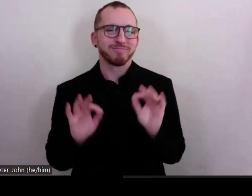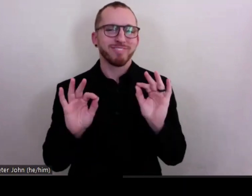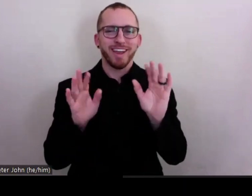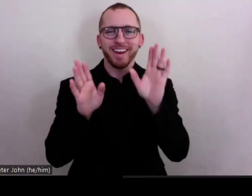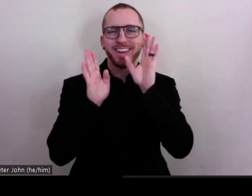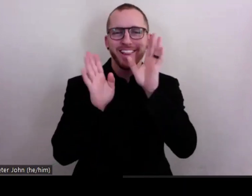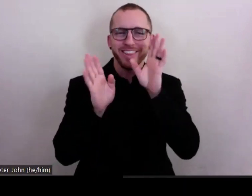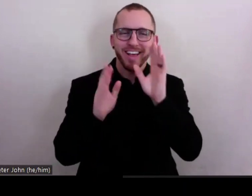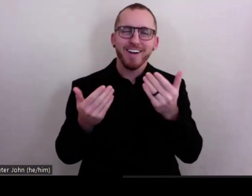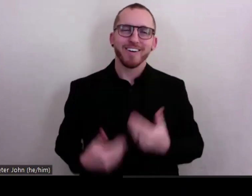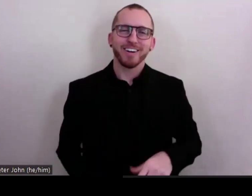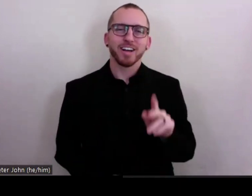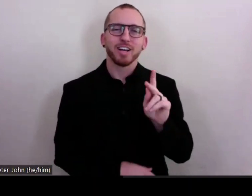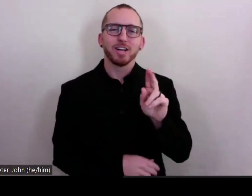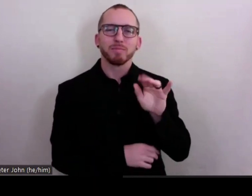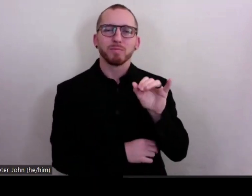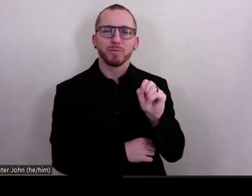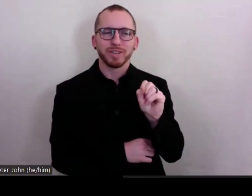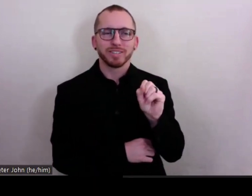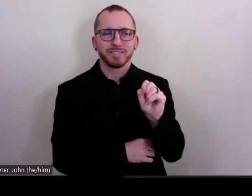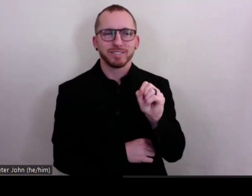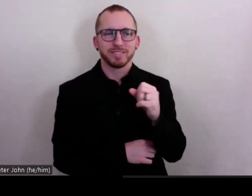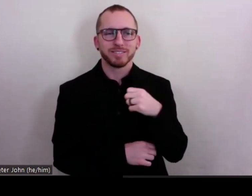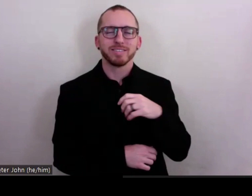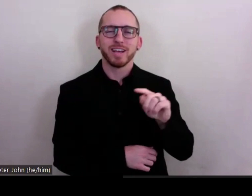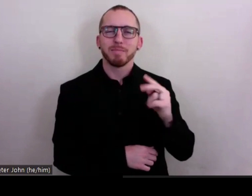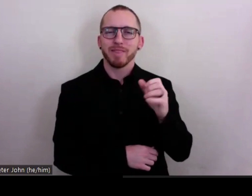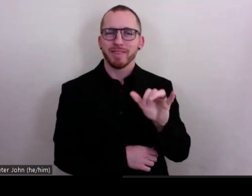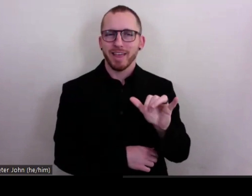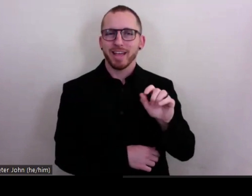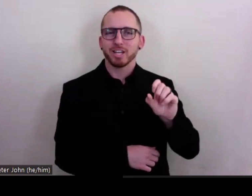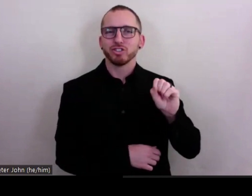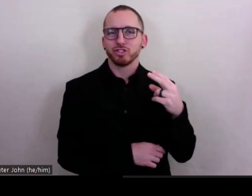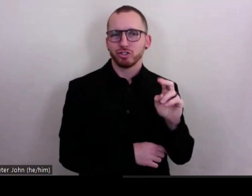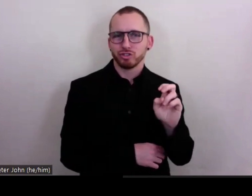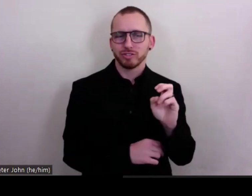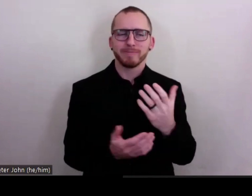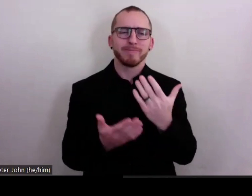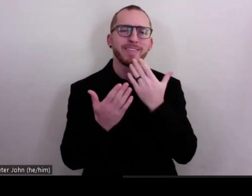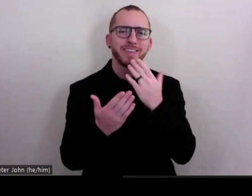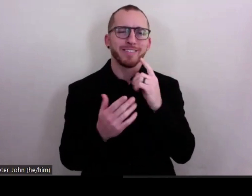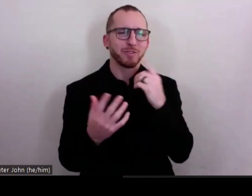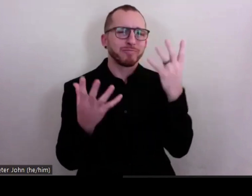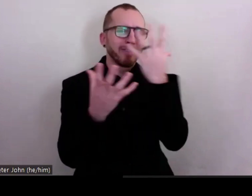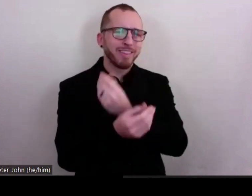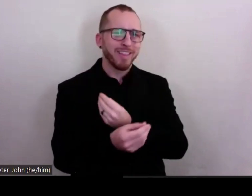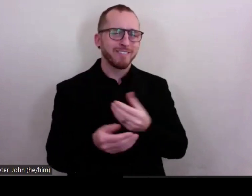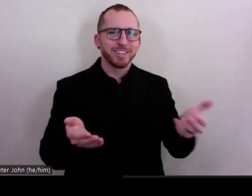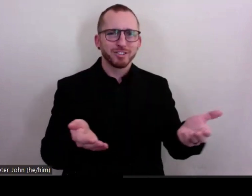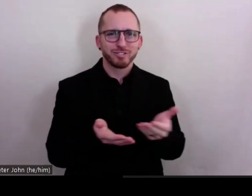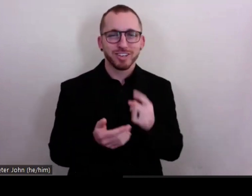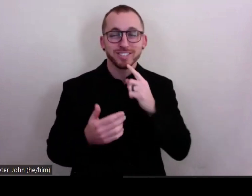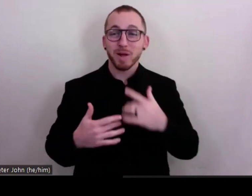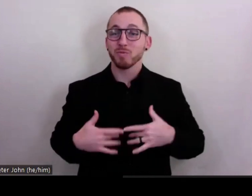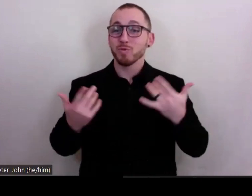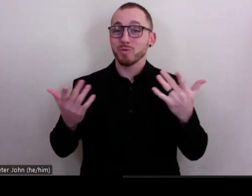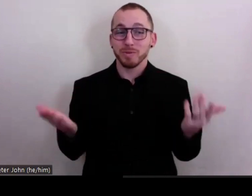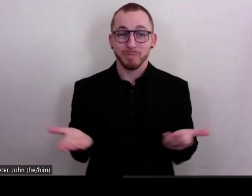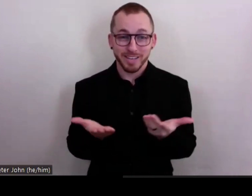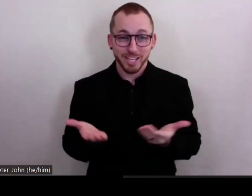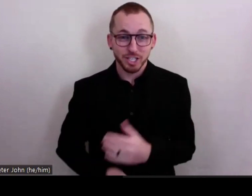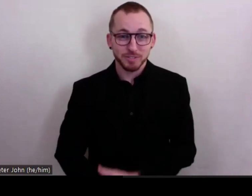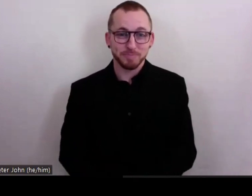I'm Kris Locus. My pronouns are they, she. Thank you for the lovely introduction. I'm so excited to be here.